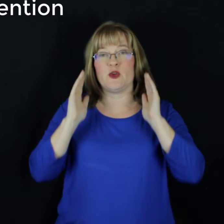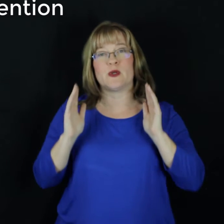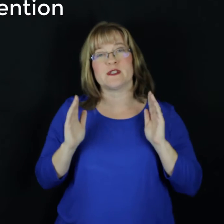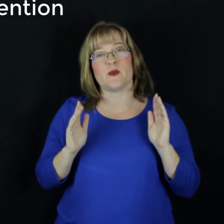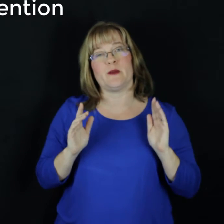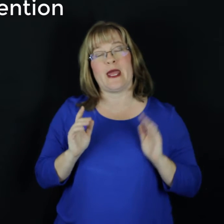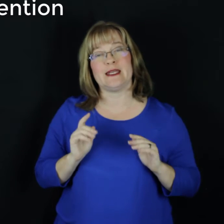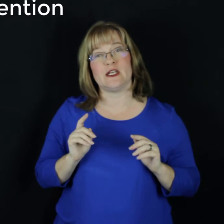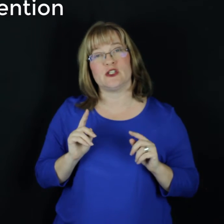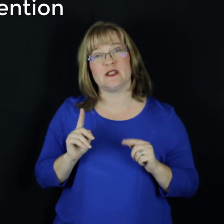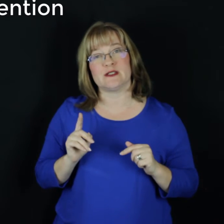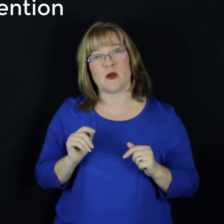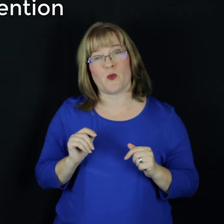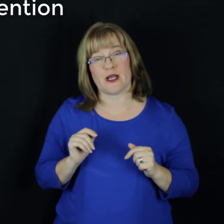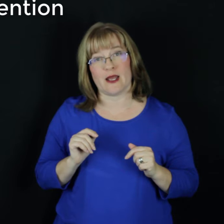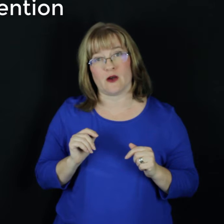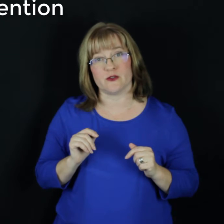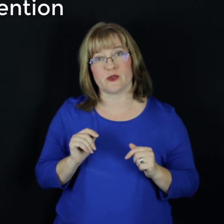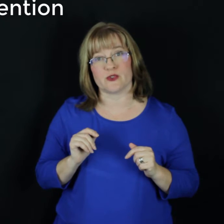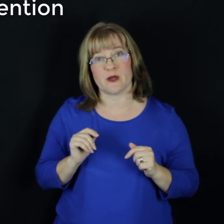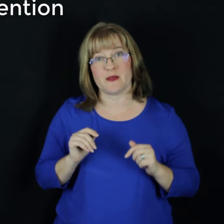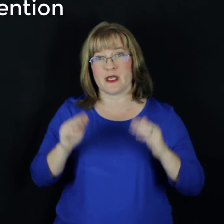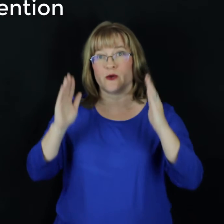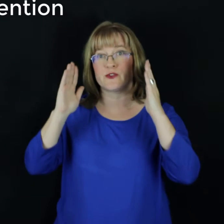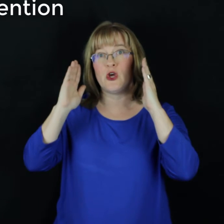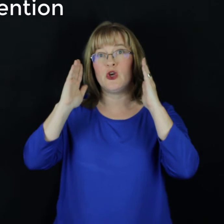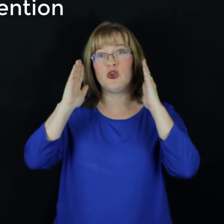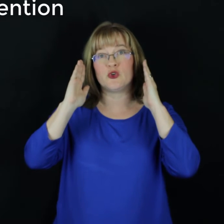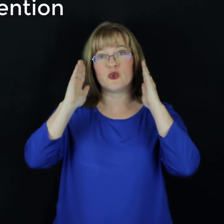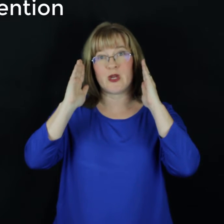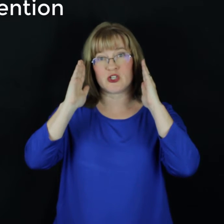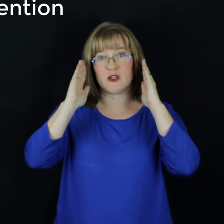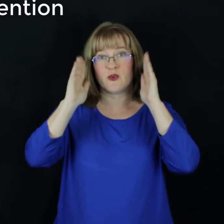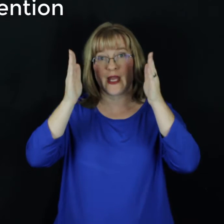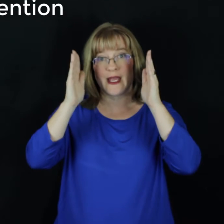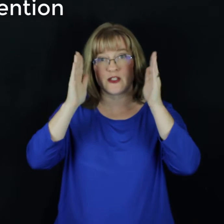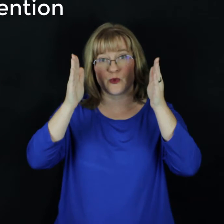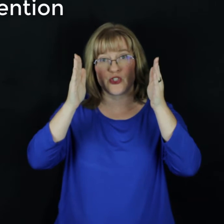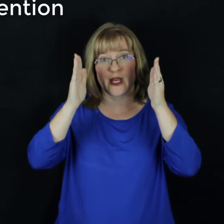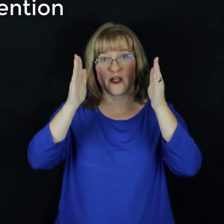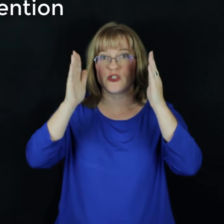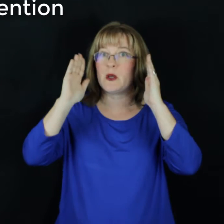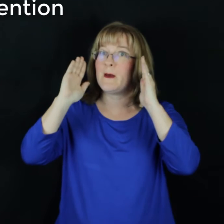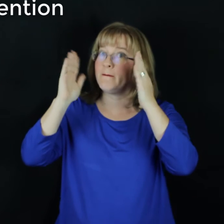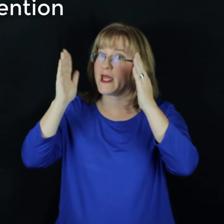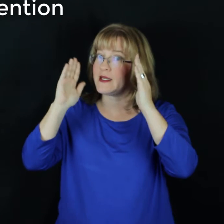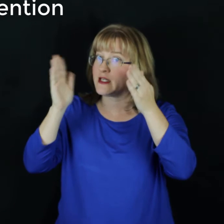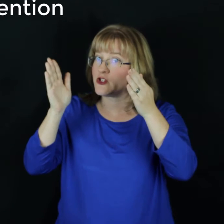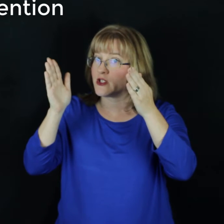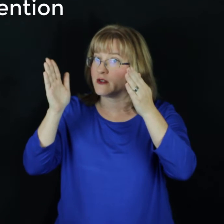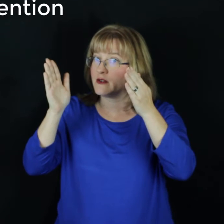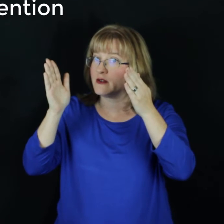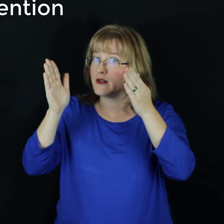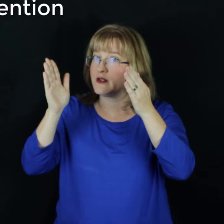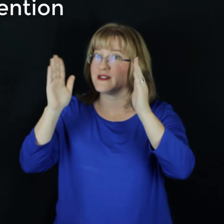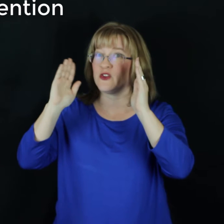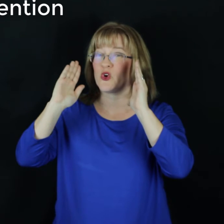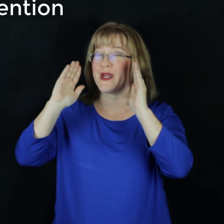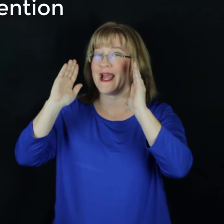Now, if you want someone to pay attention to someone else or something else, your direction of your hands will change. Pay attention. See, they're going